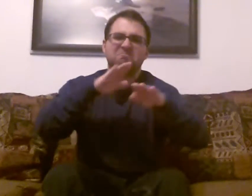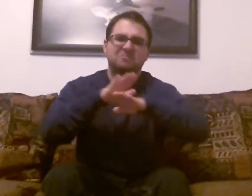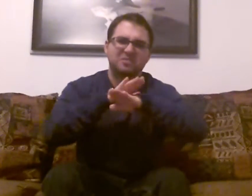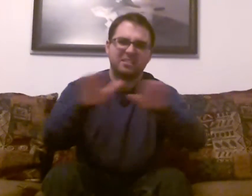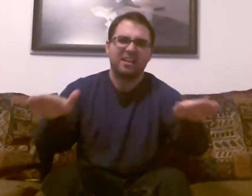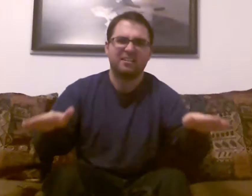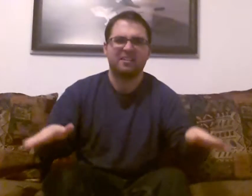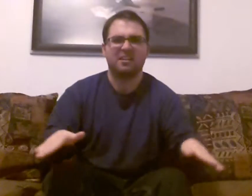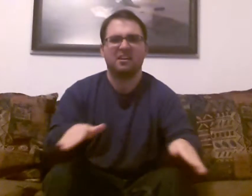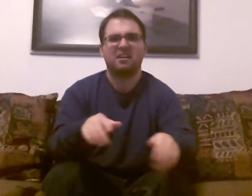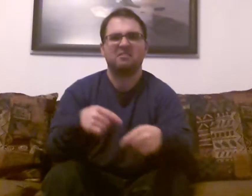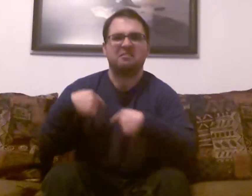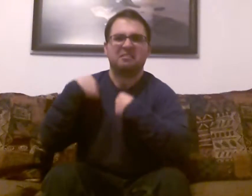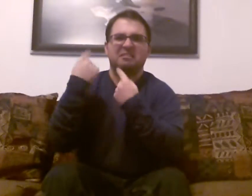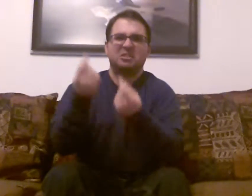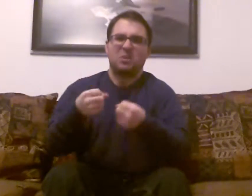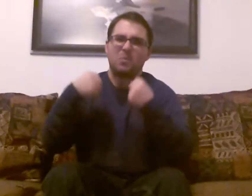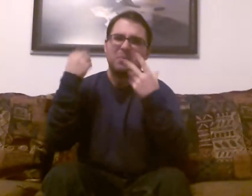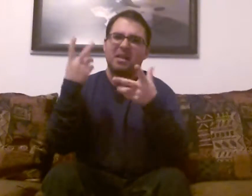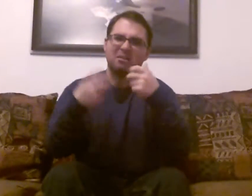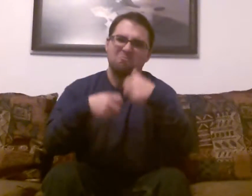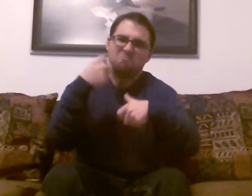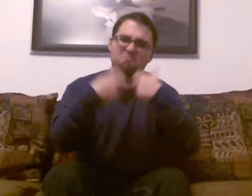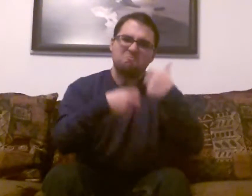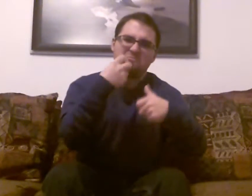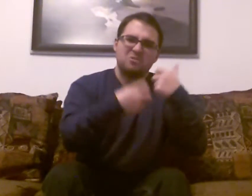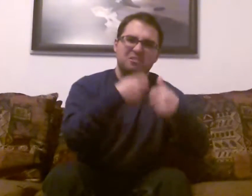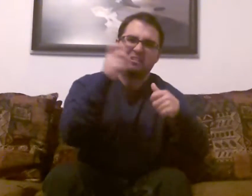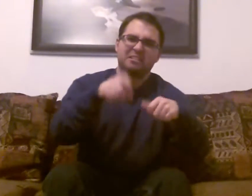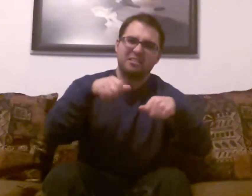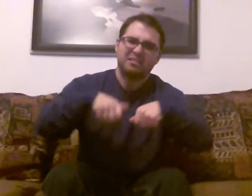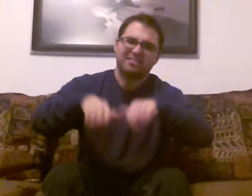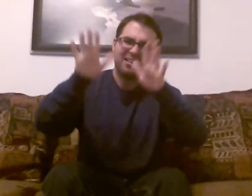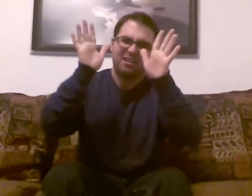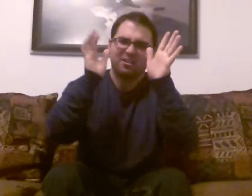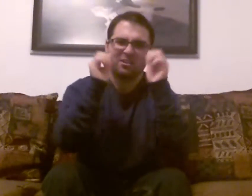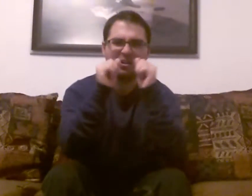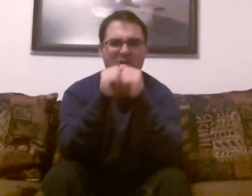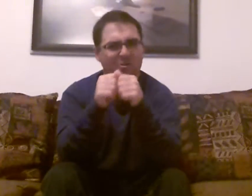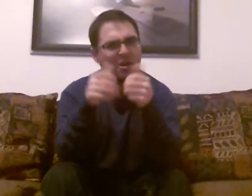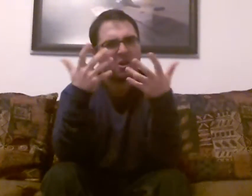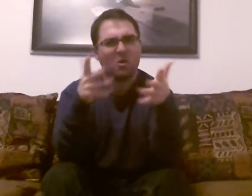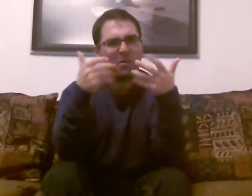about just had enough. It's been a rough road, baby, just let it go.